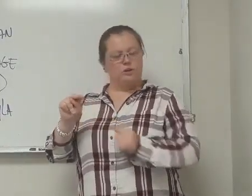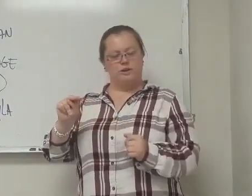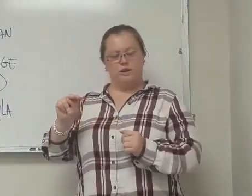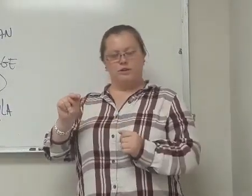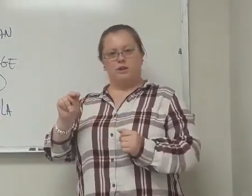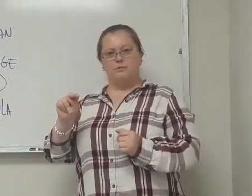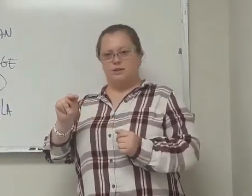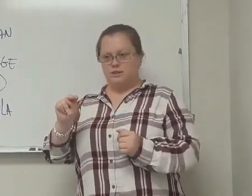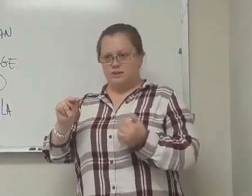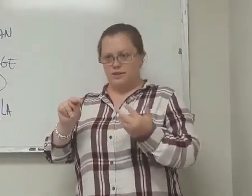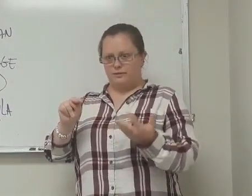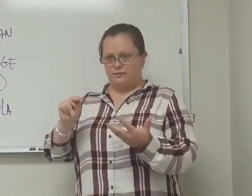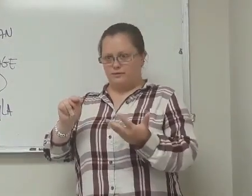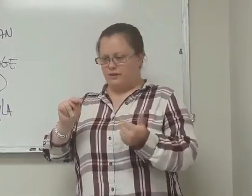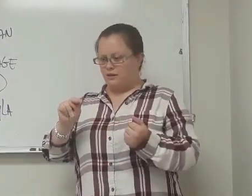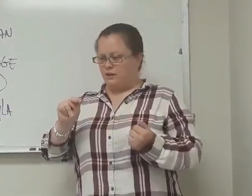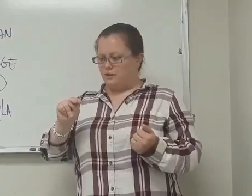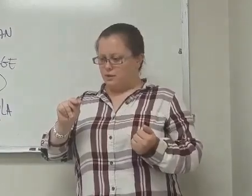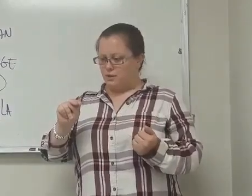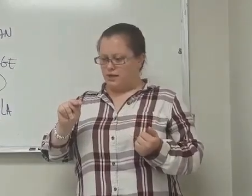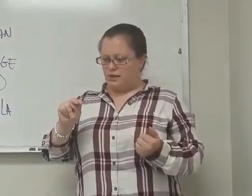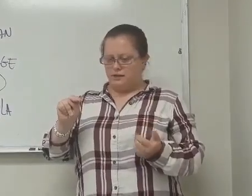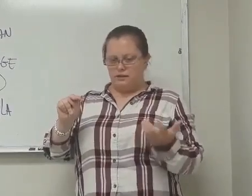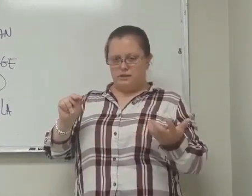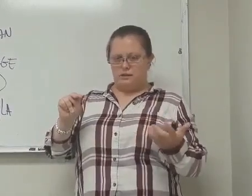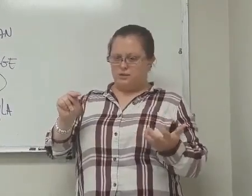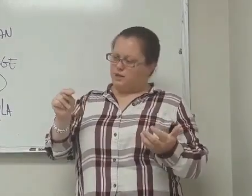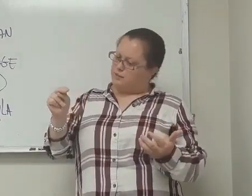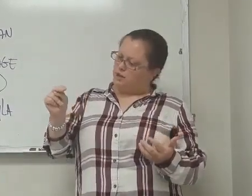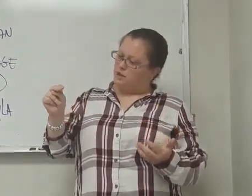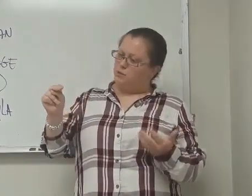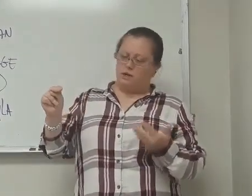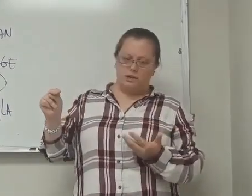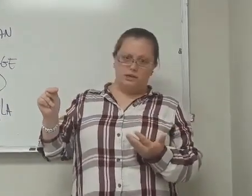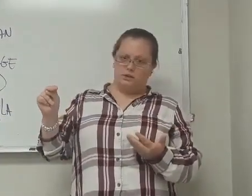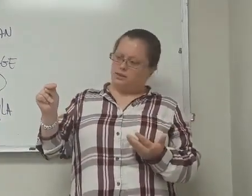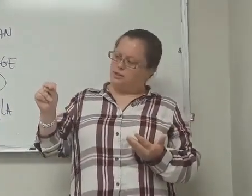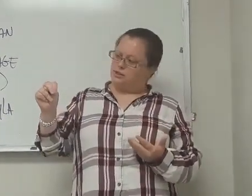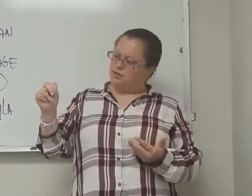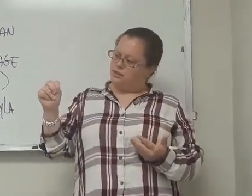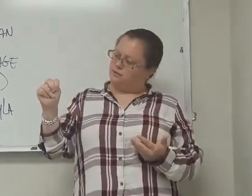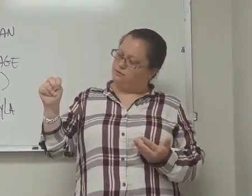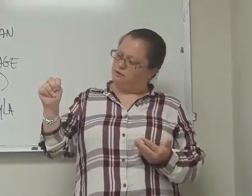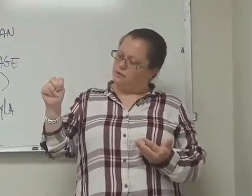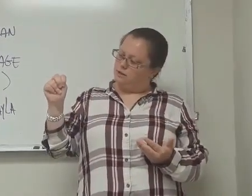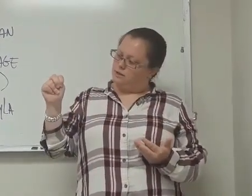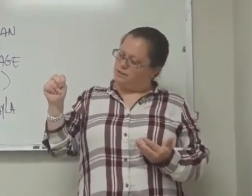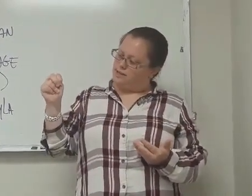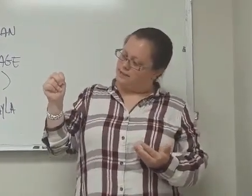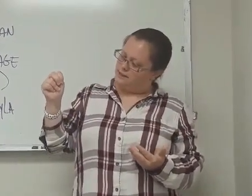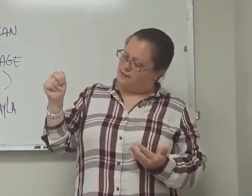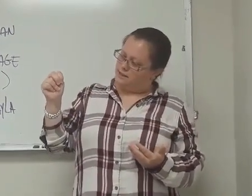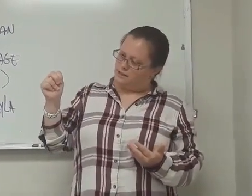your thumb instead of three. Same thing, you want it loose instead of tight like